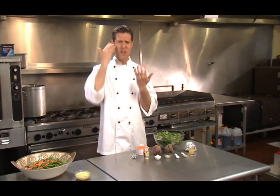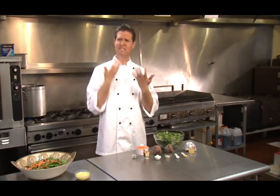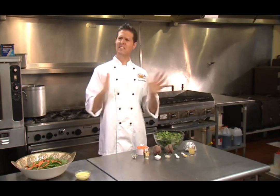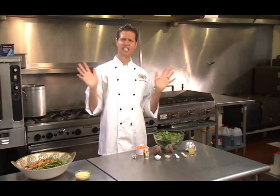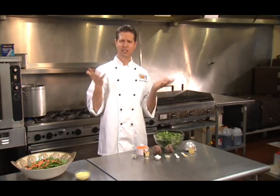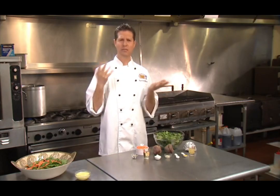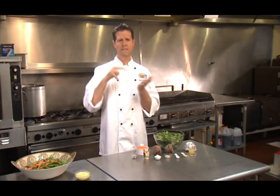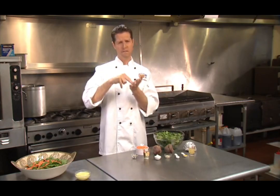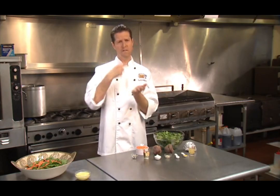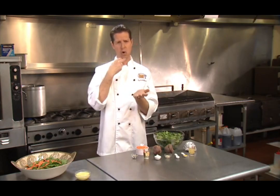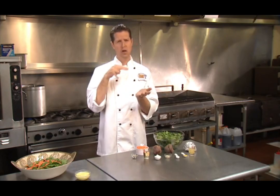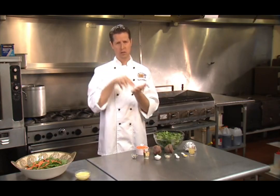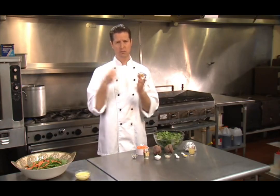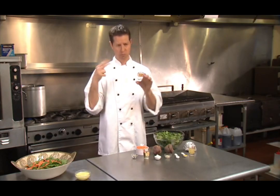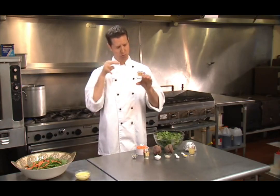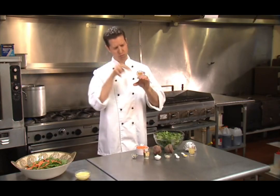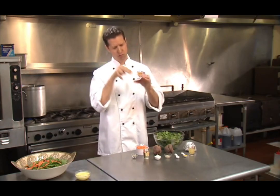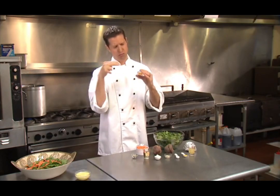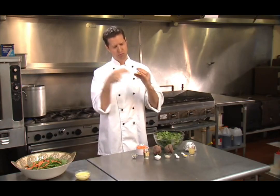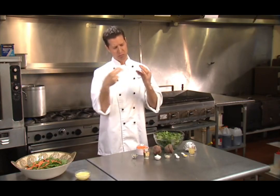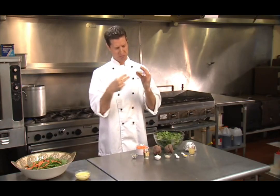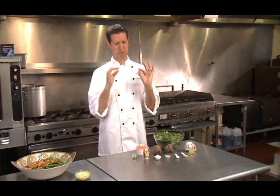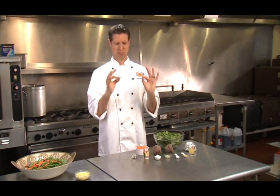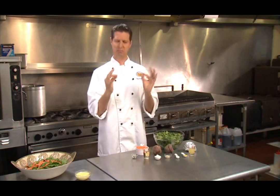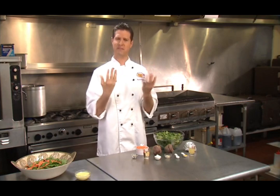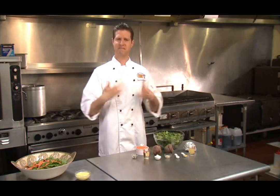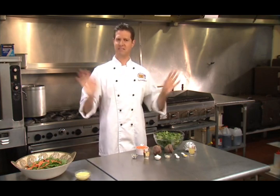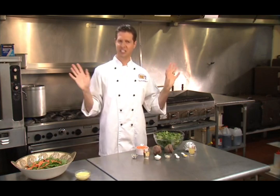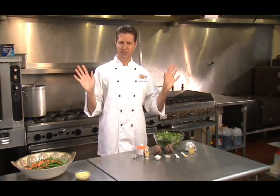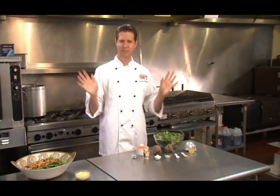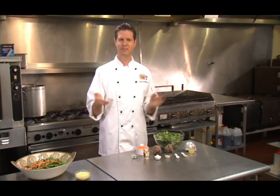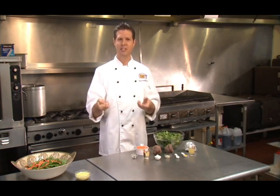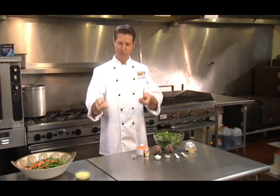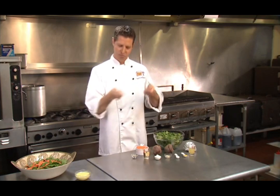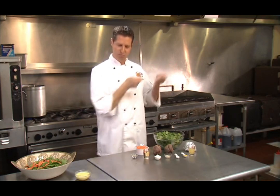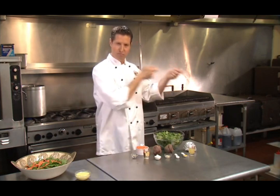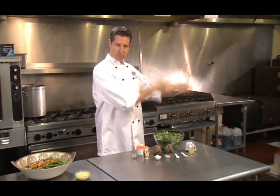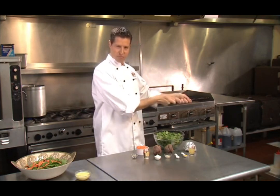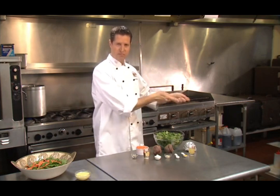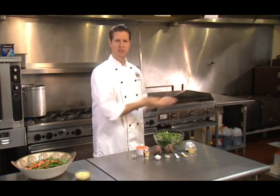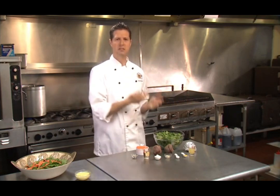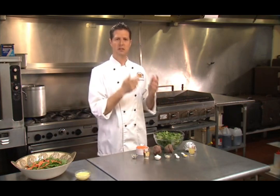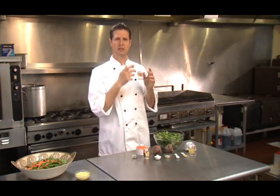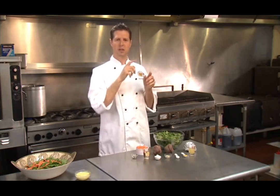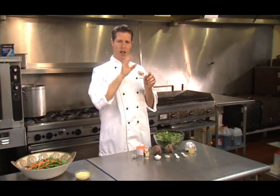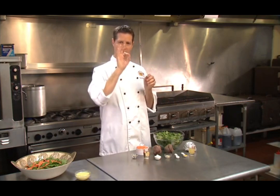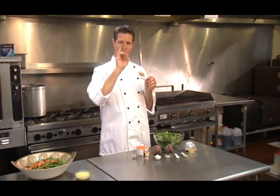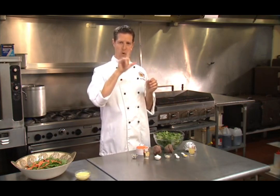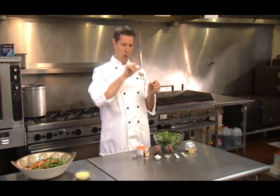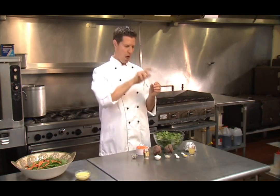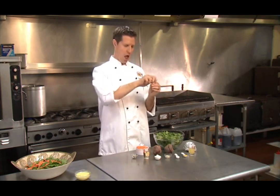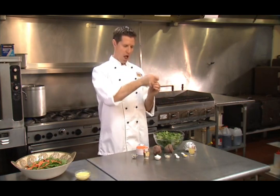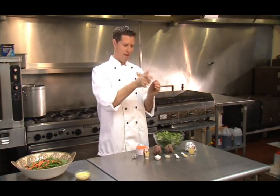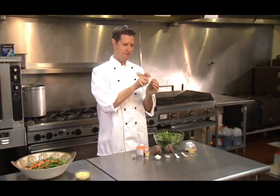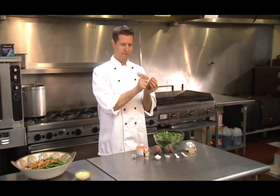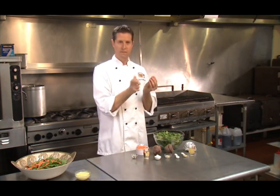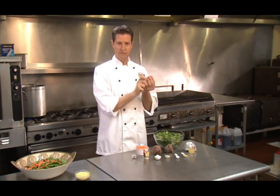You know they are finished when you can pierce them with a fork easily. Take them out of the oven, unwrap the